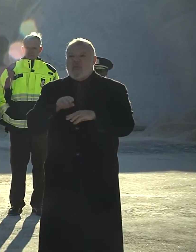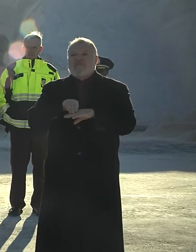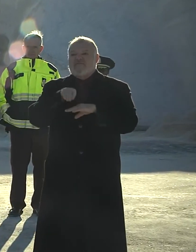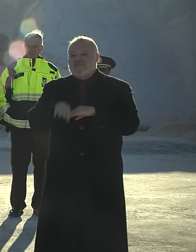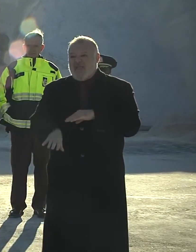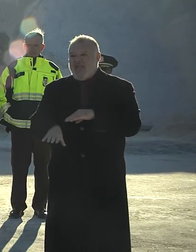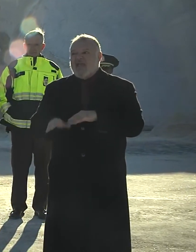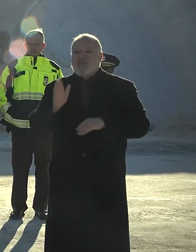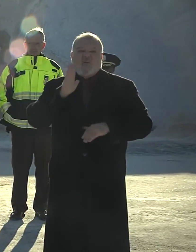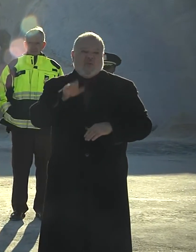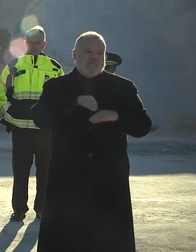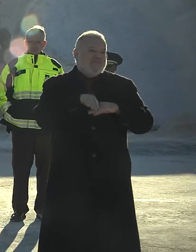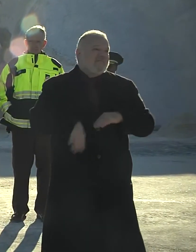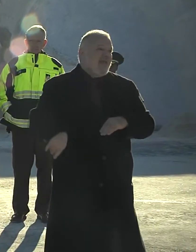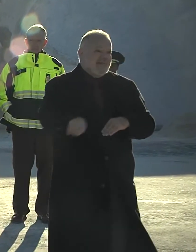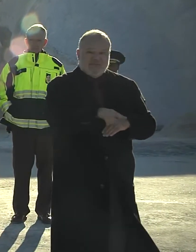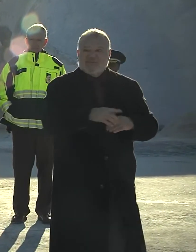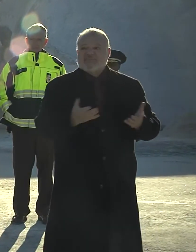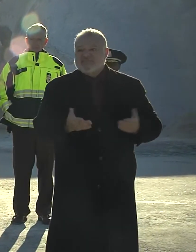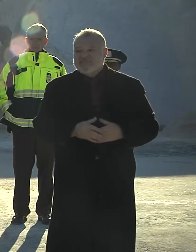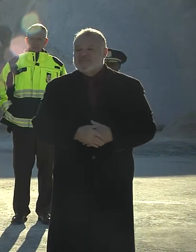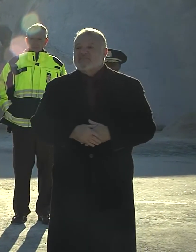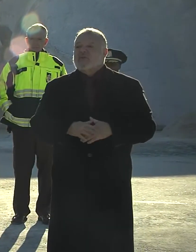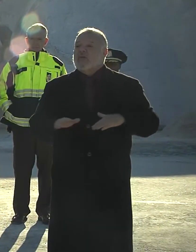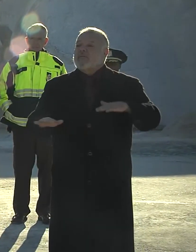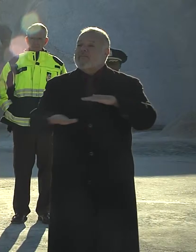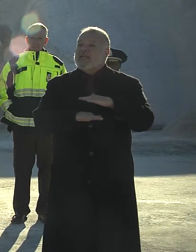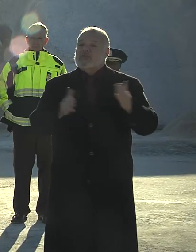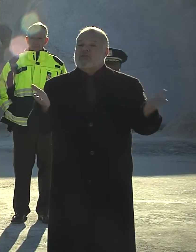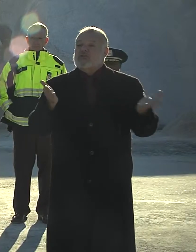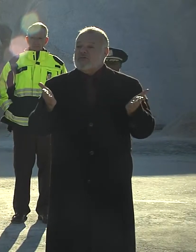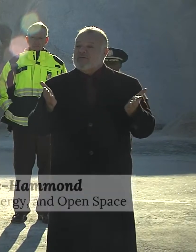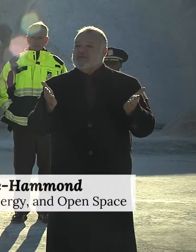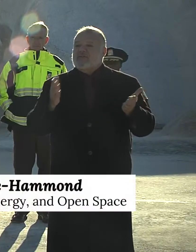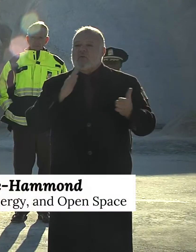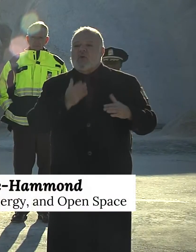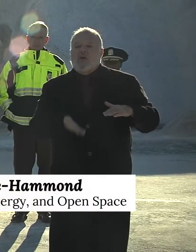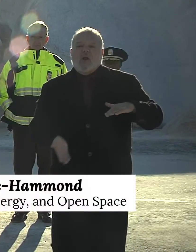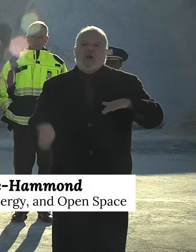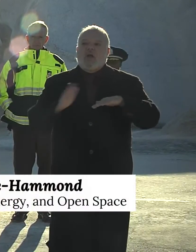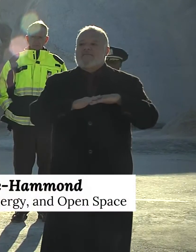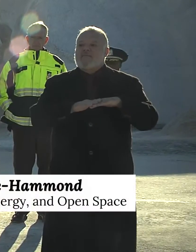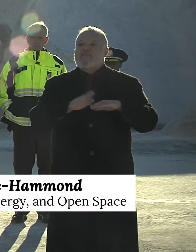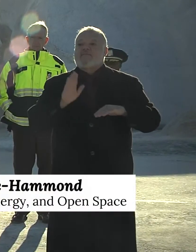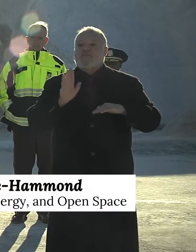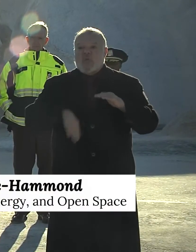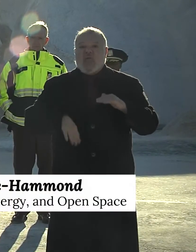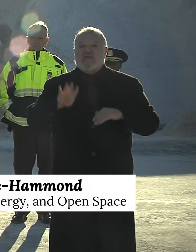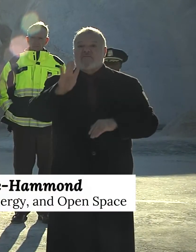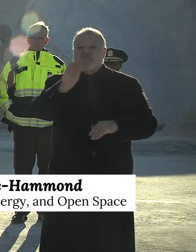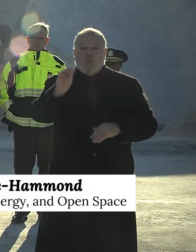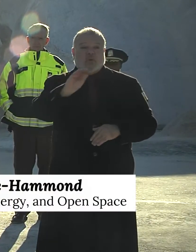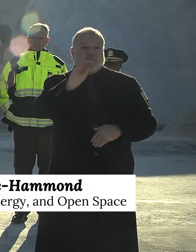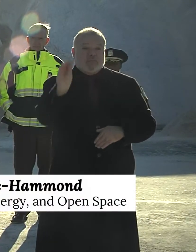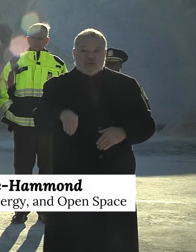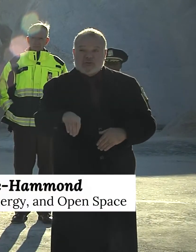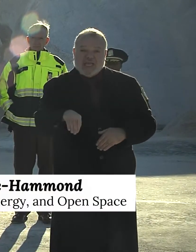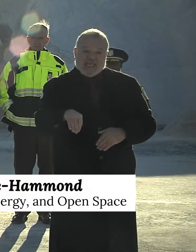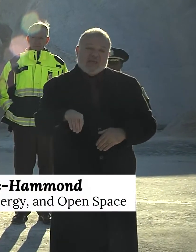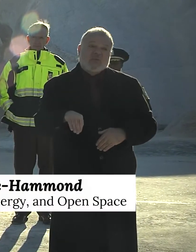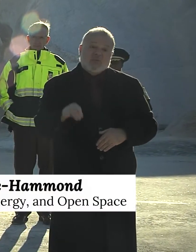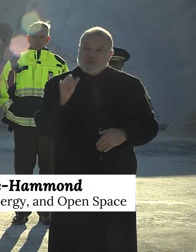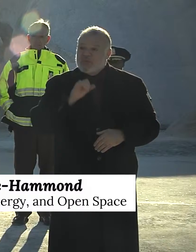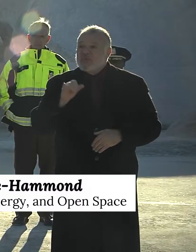is estimating basic service rates will be increasing by more than 40%. And that is why we are encouraging